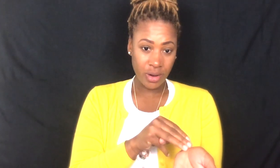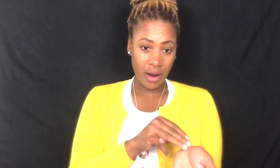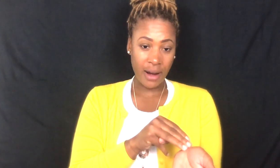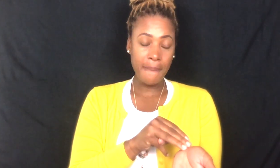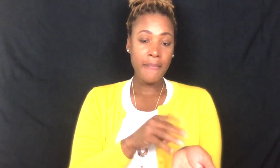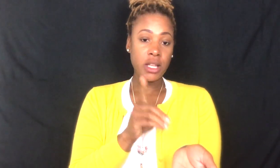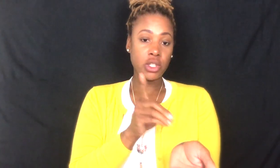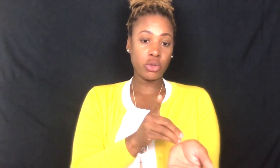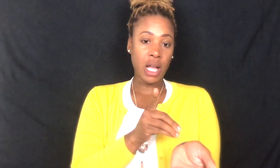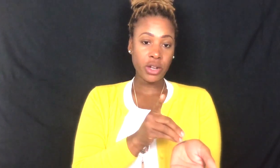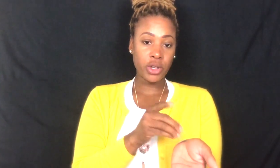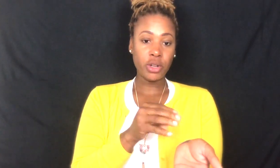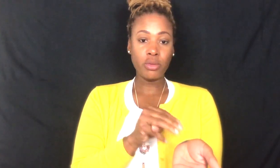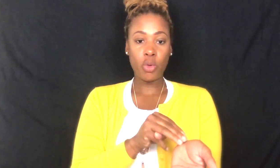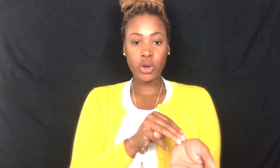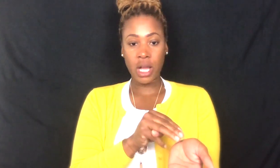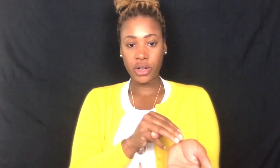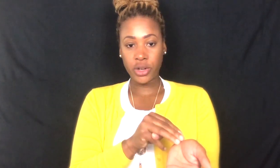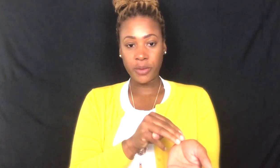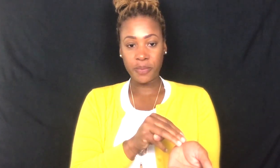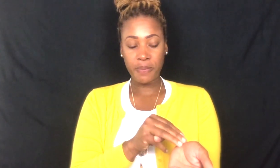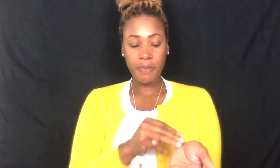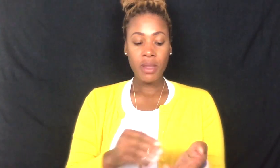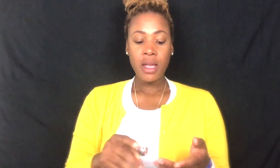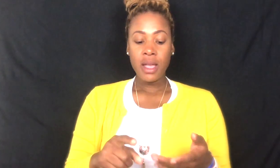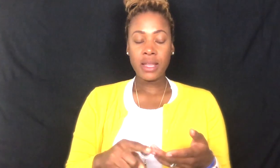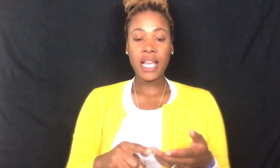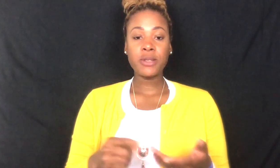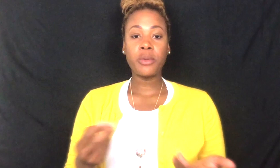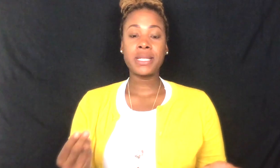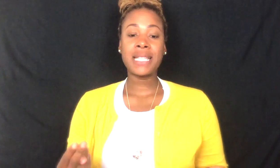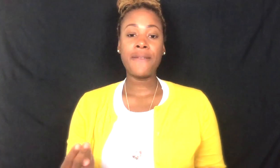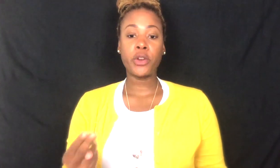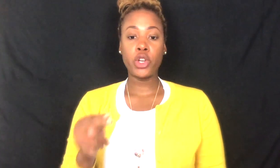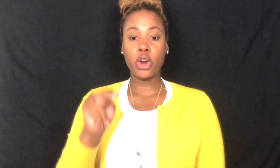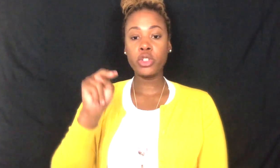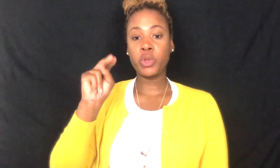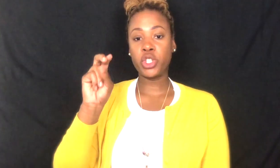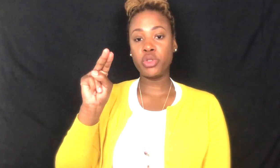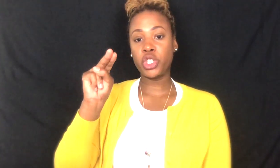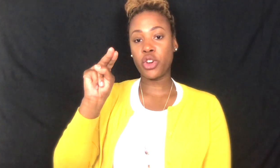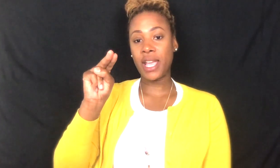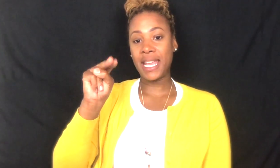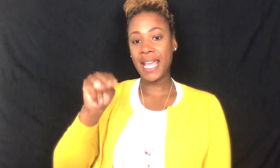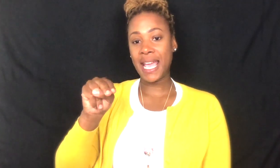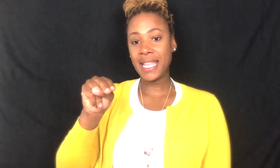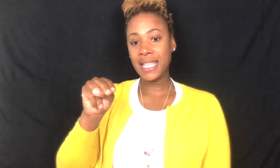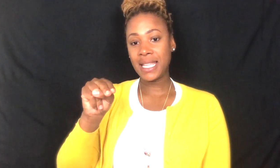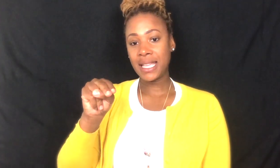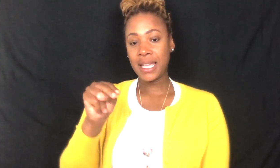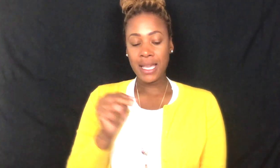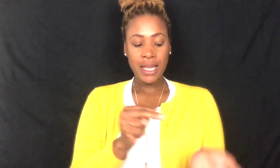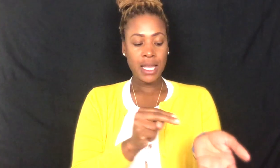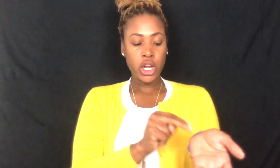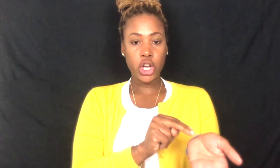right? So doctor or doctor. The next one was the sign for nurse, which uses your in hand.